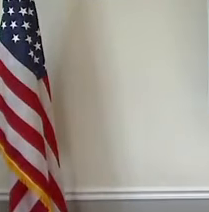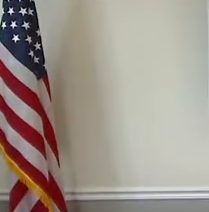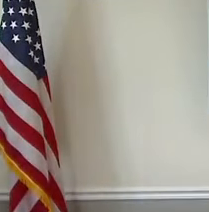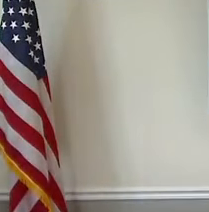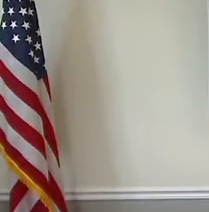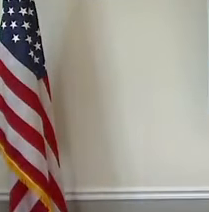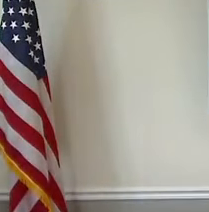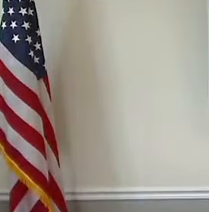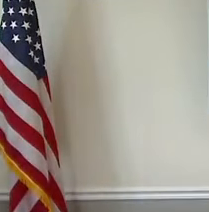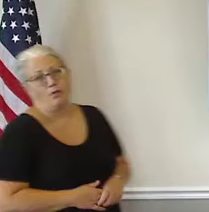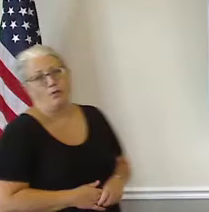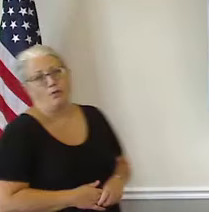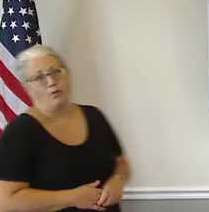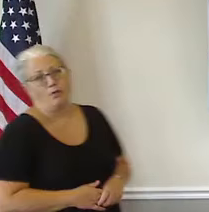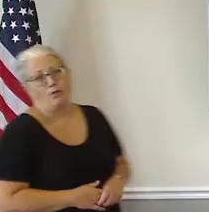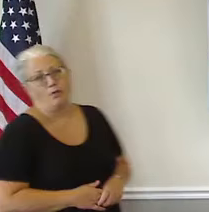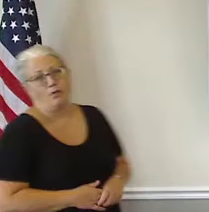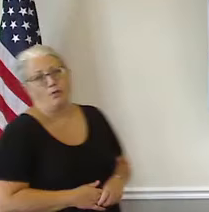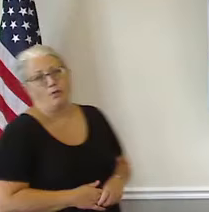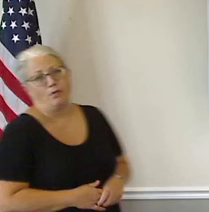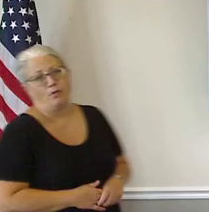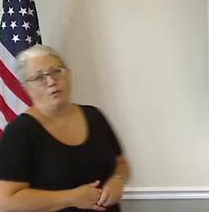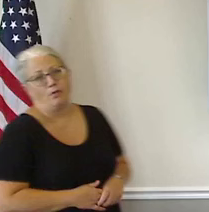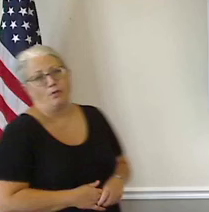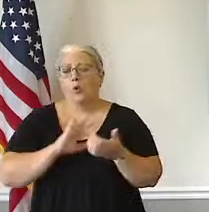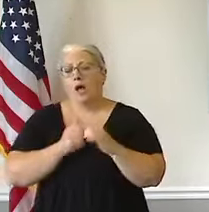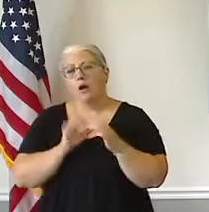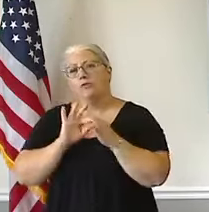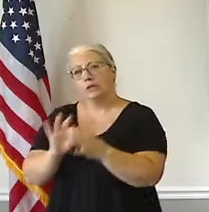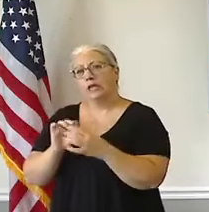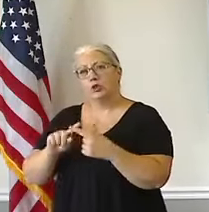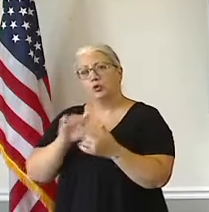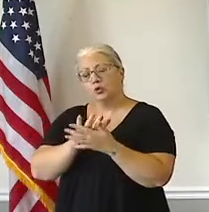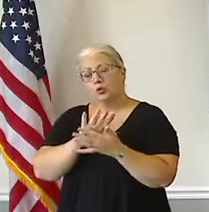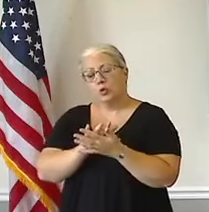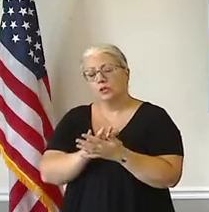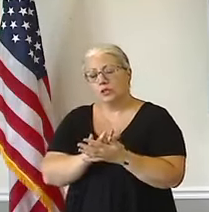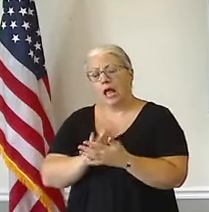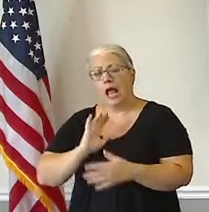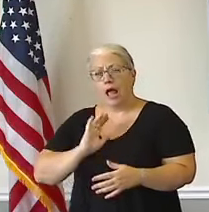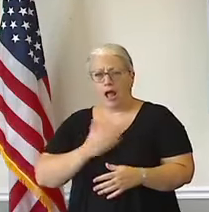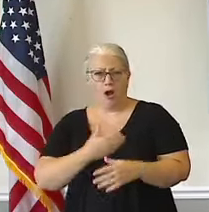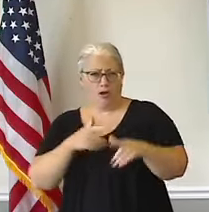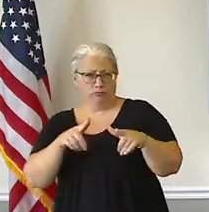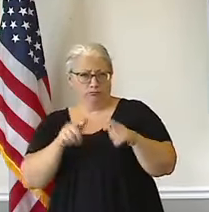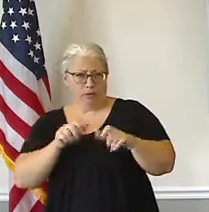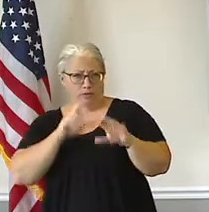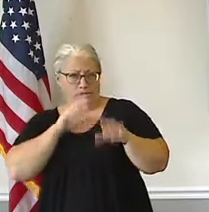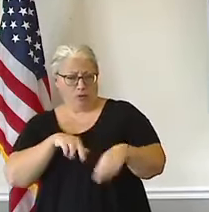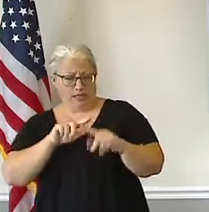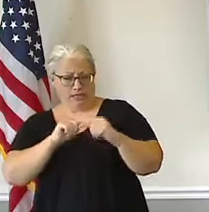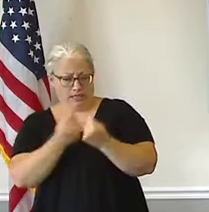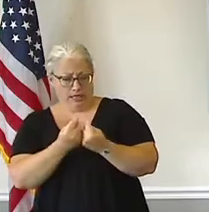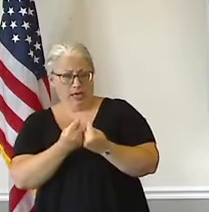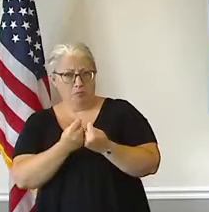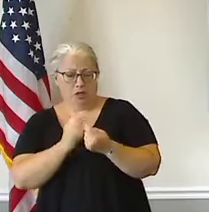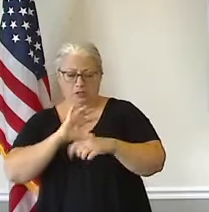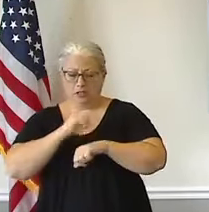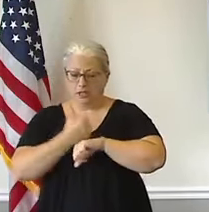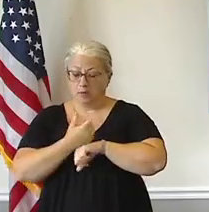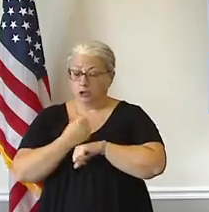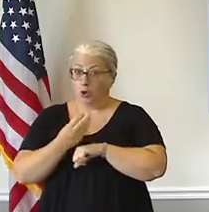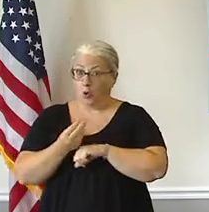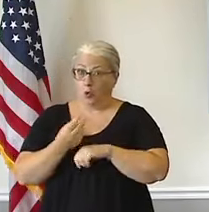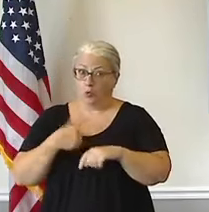about this before, so our rapid response team is established so that we can respond quickly, in some cases